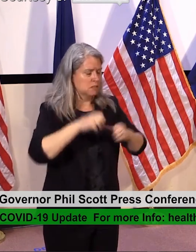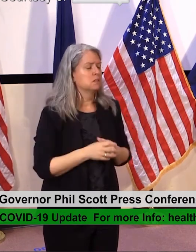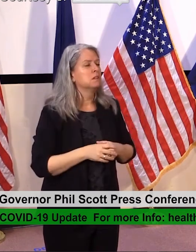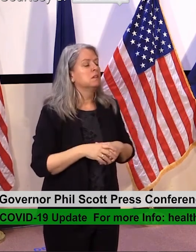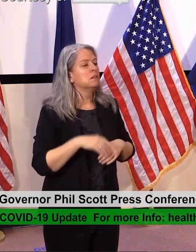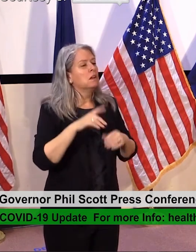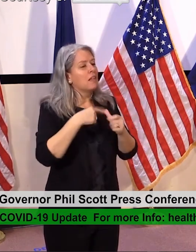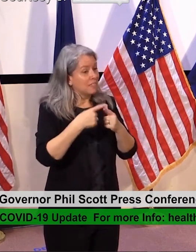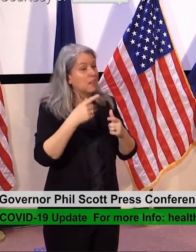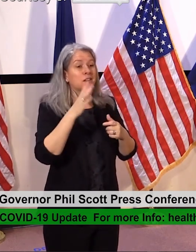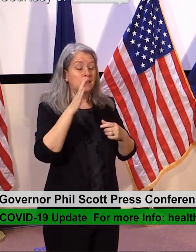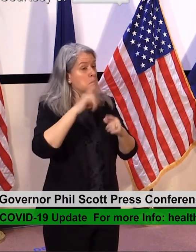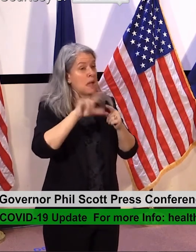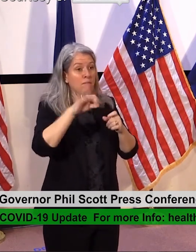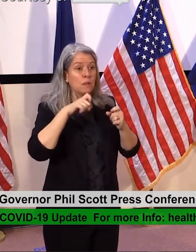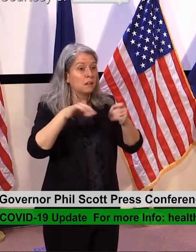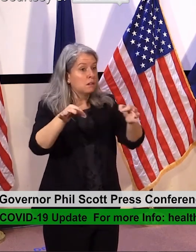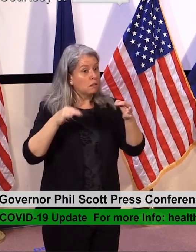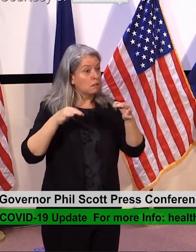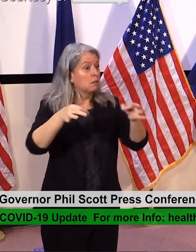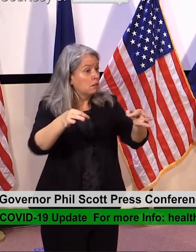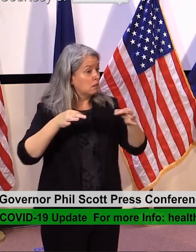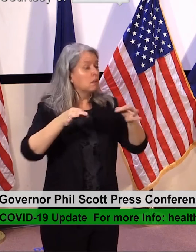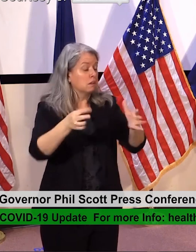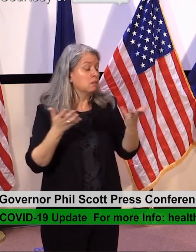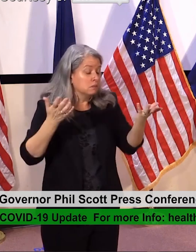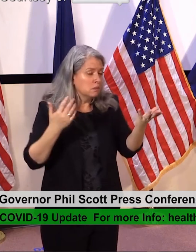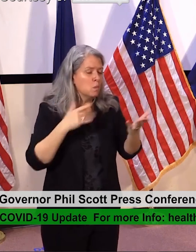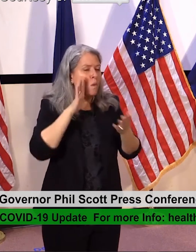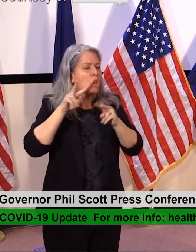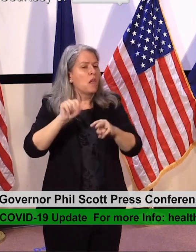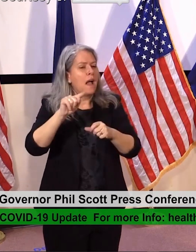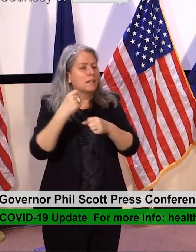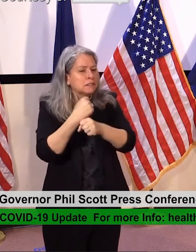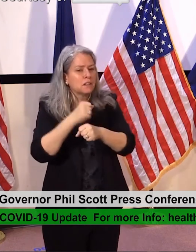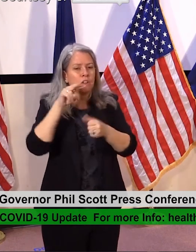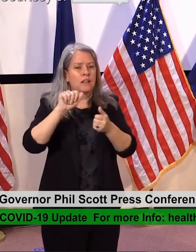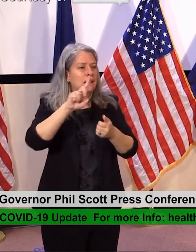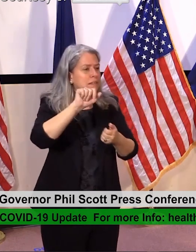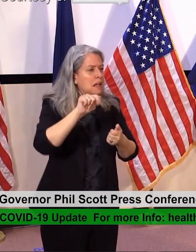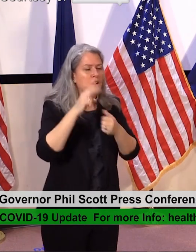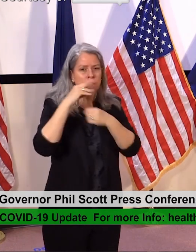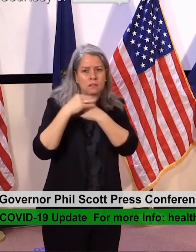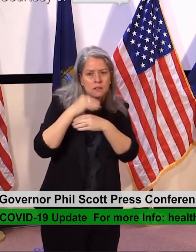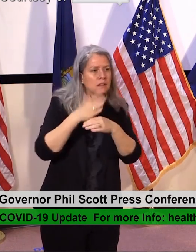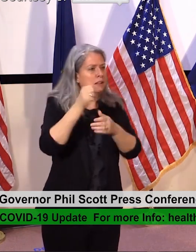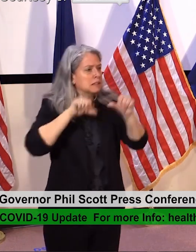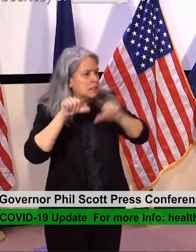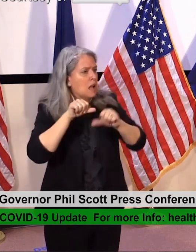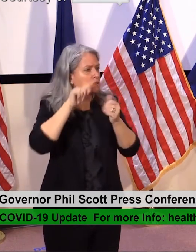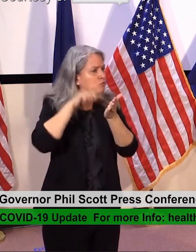necessary based on the science and the data that we receive and the advice of the experts and watching